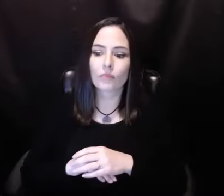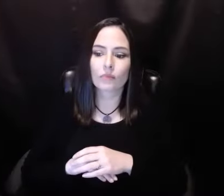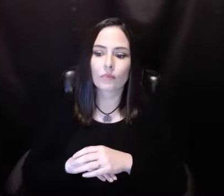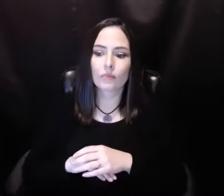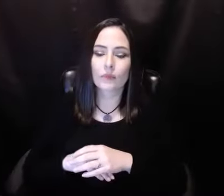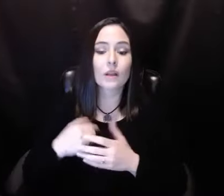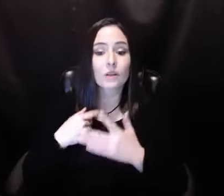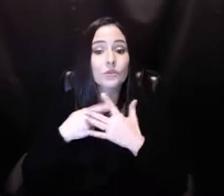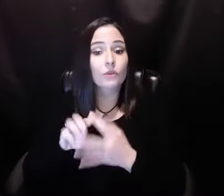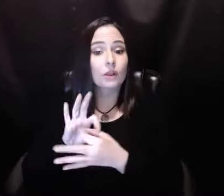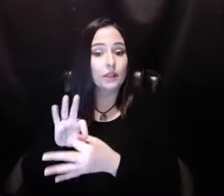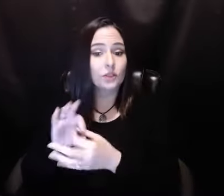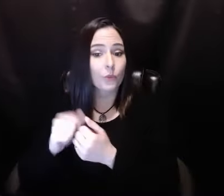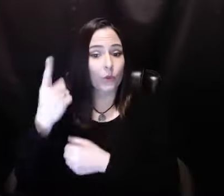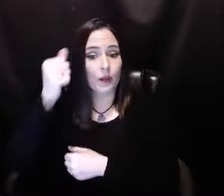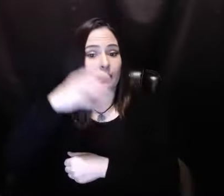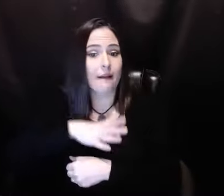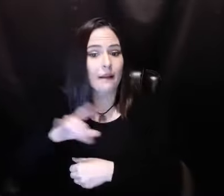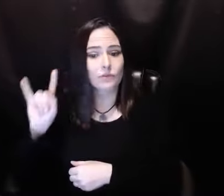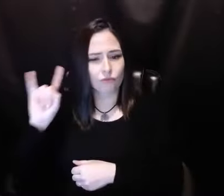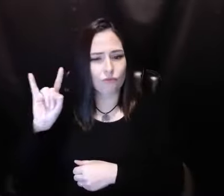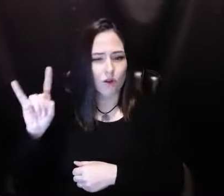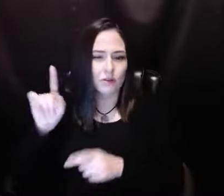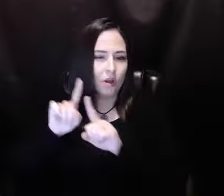I entered a relationship with a man. He was a rock star.